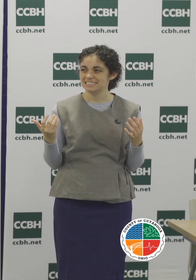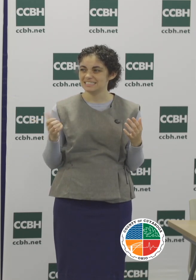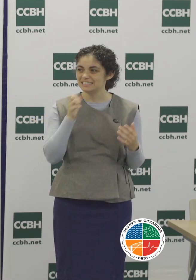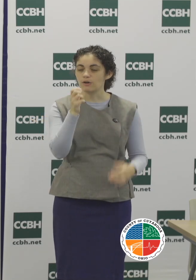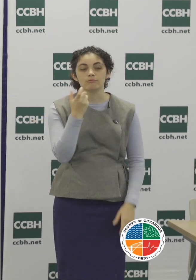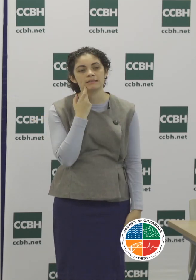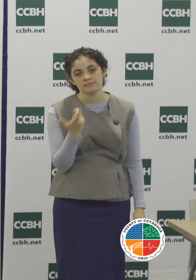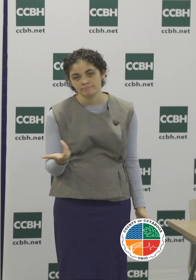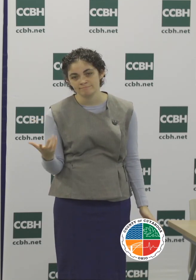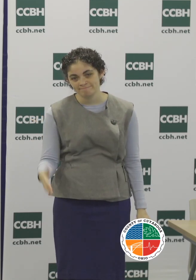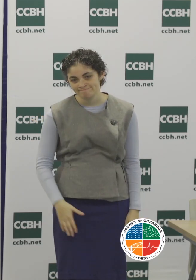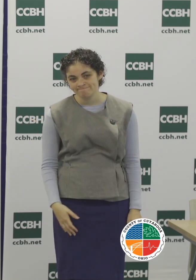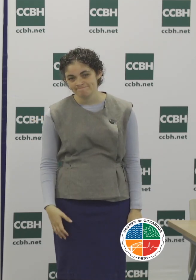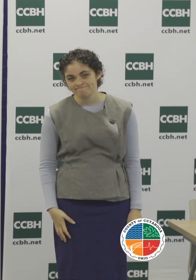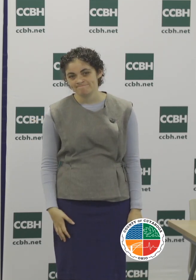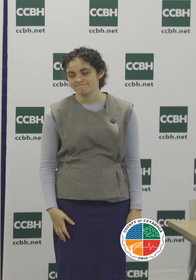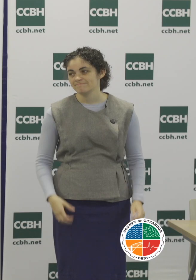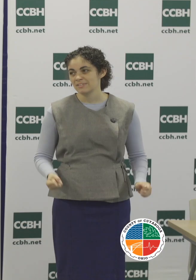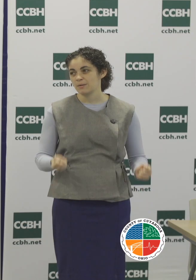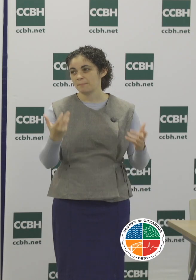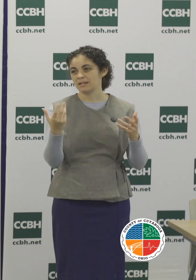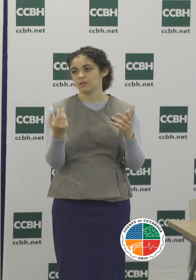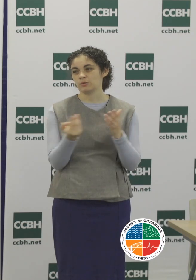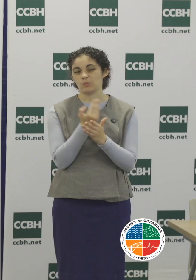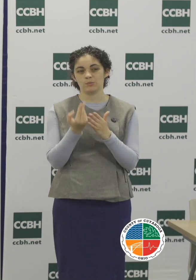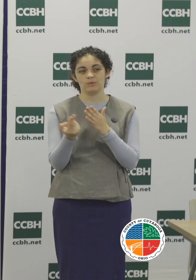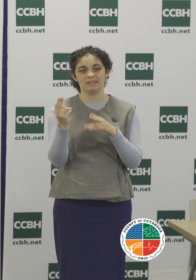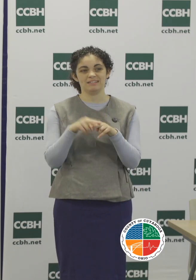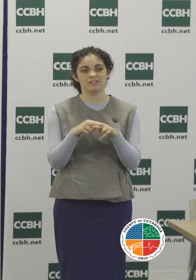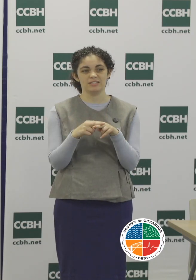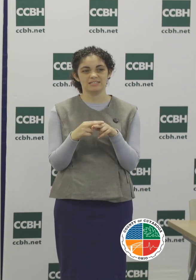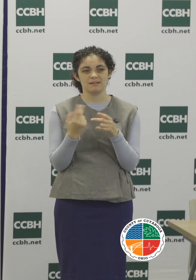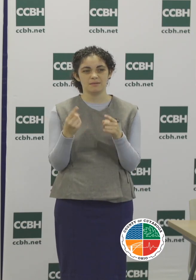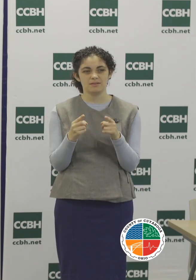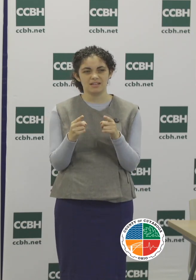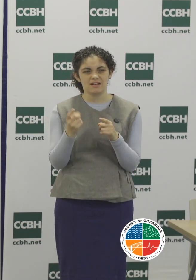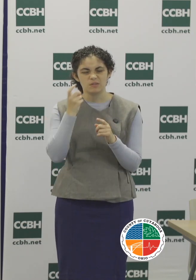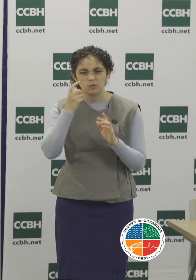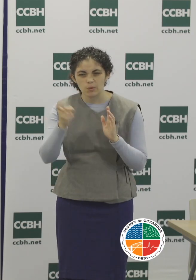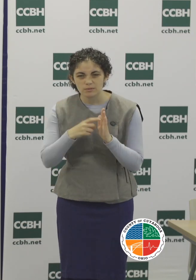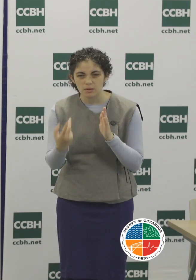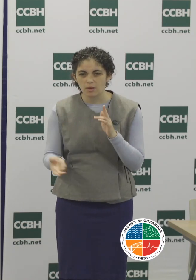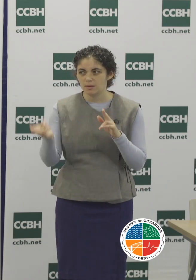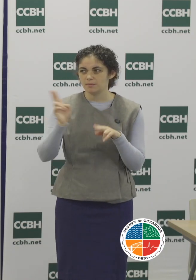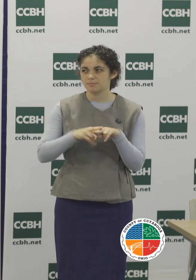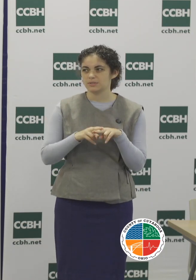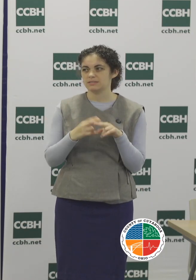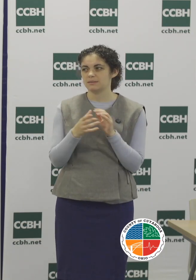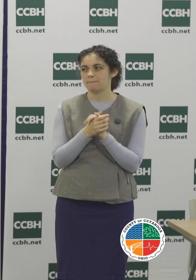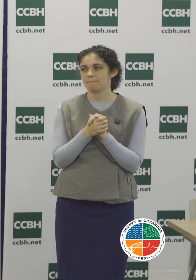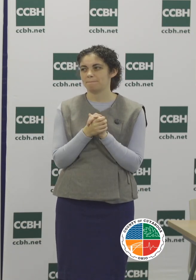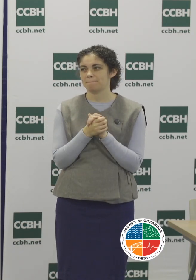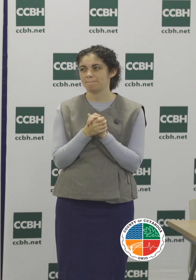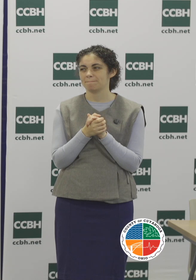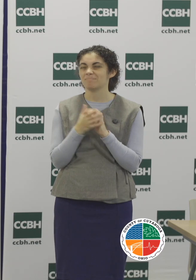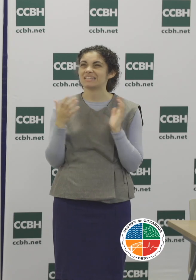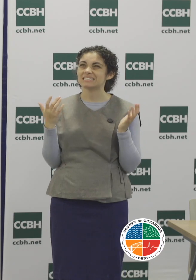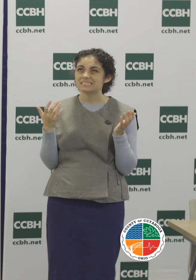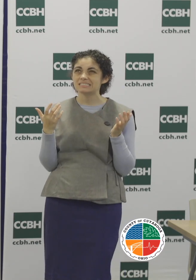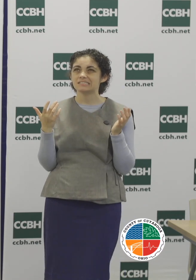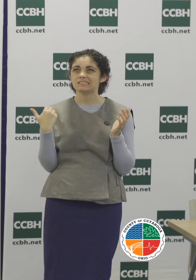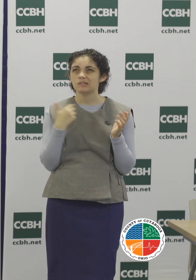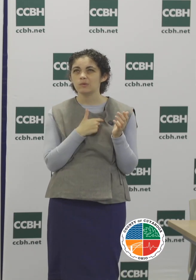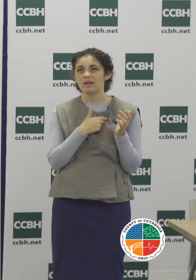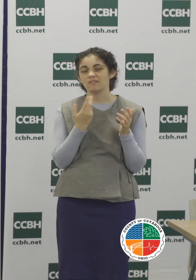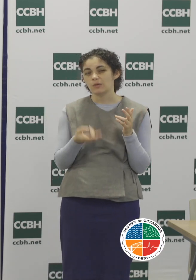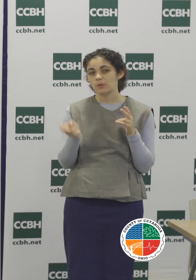not recently. We've had quite a few new cases recently. Has there been so- a noticeable uptick? So we've